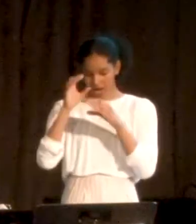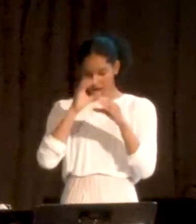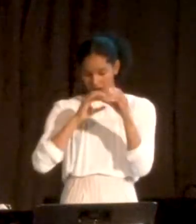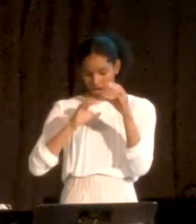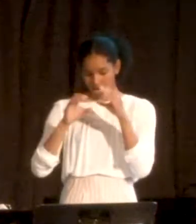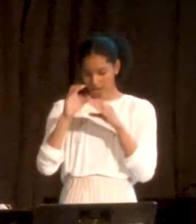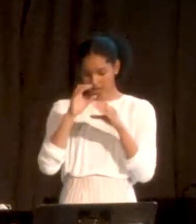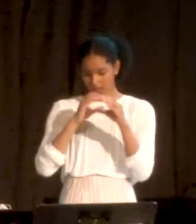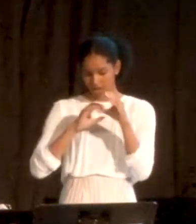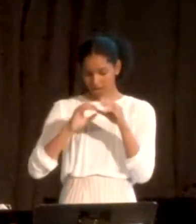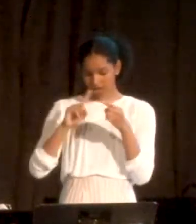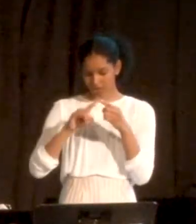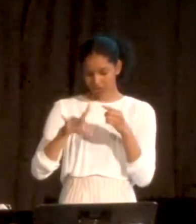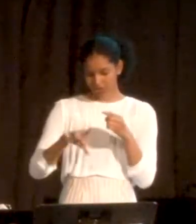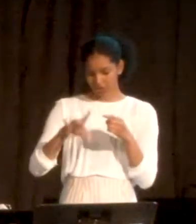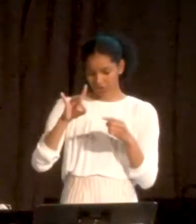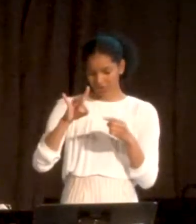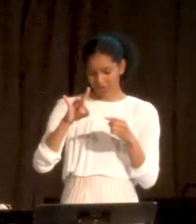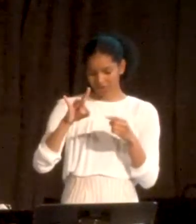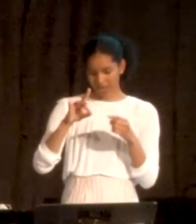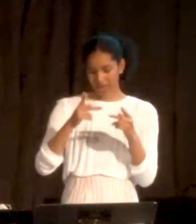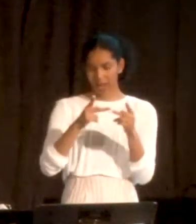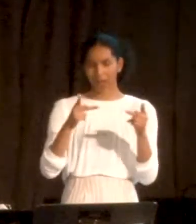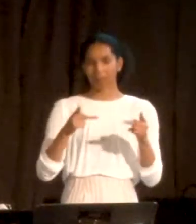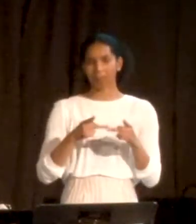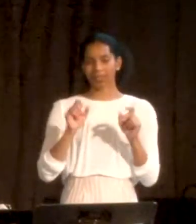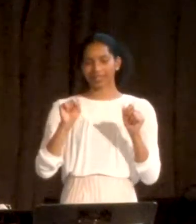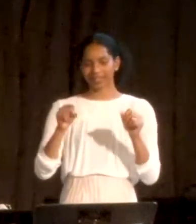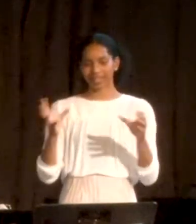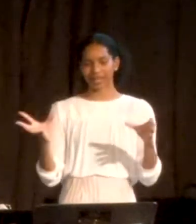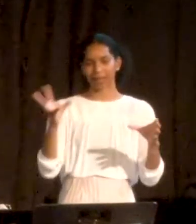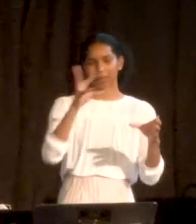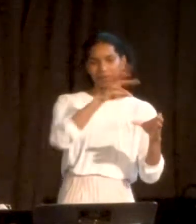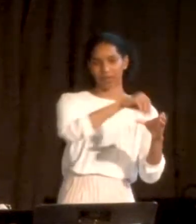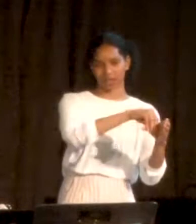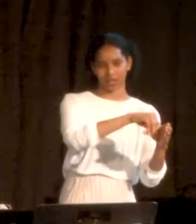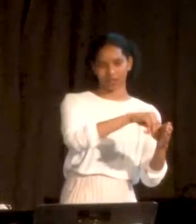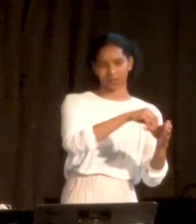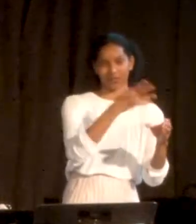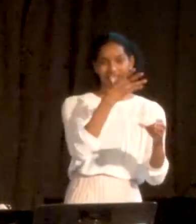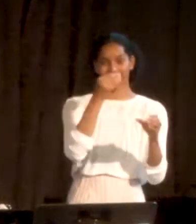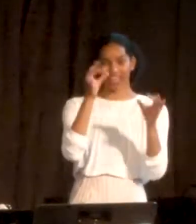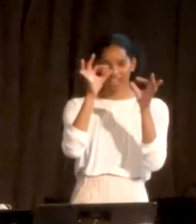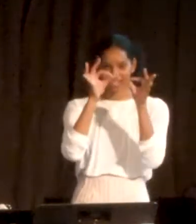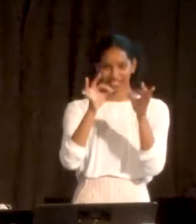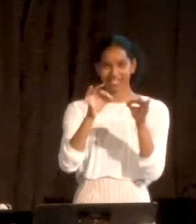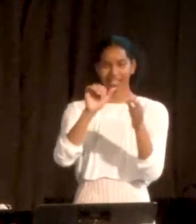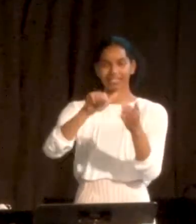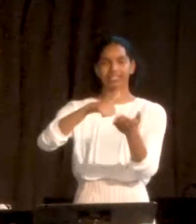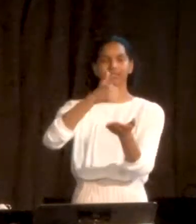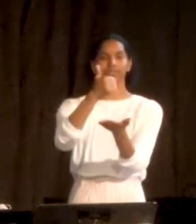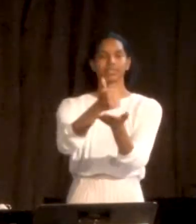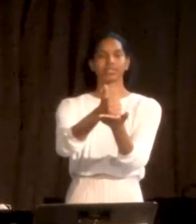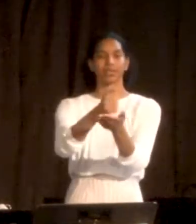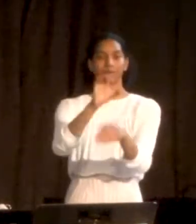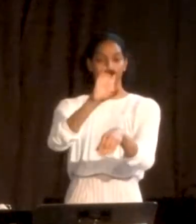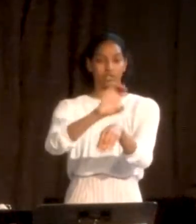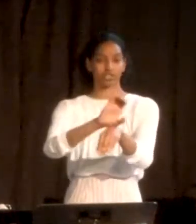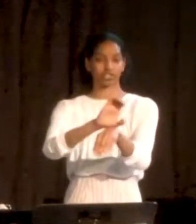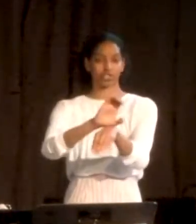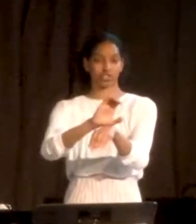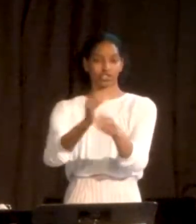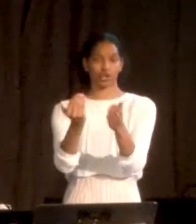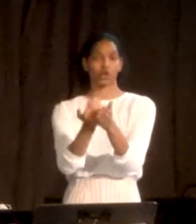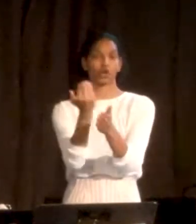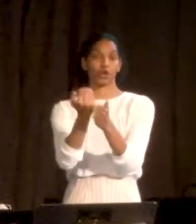Ananias went to Damascus and began a church there. Some of them transplanted